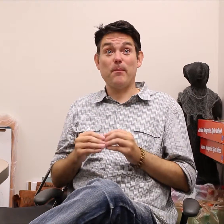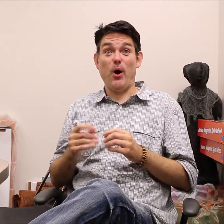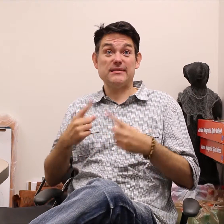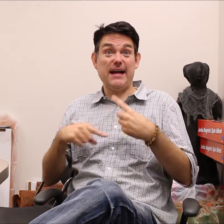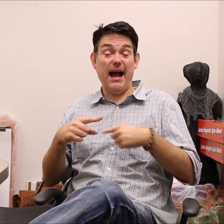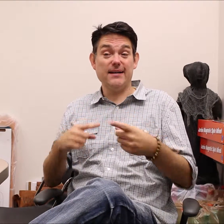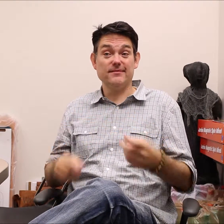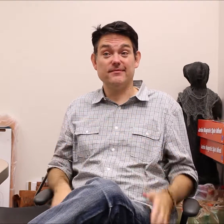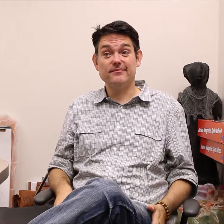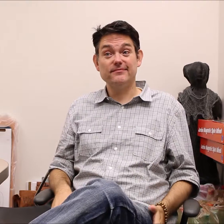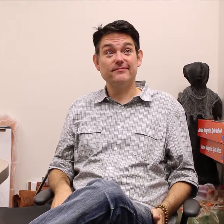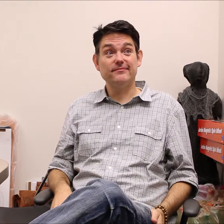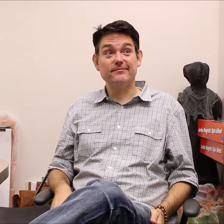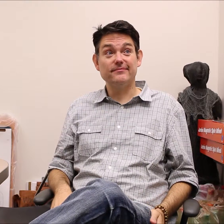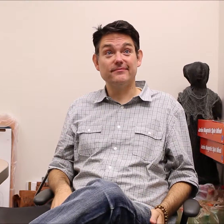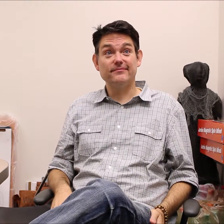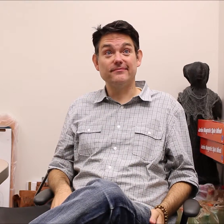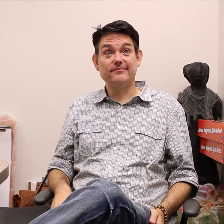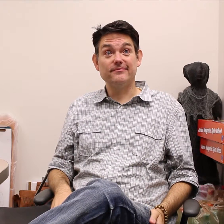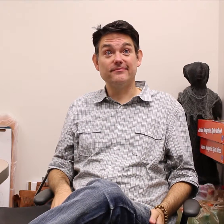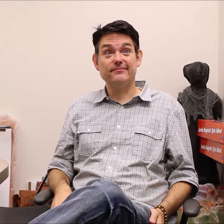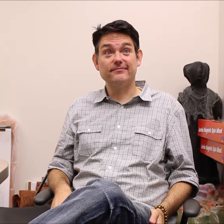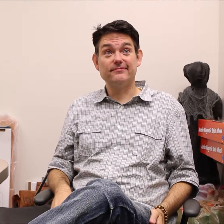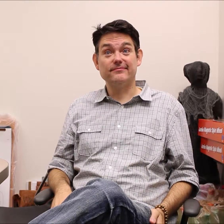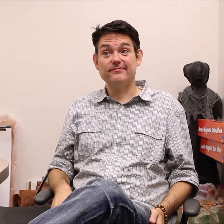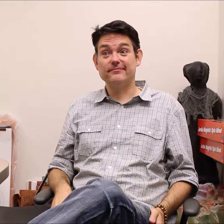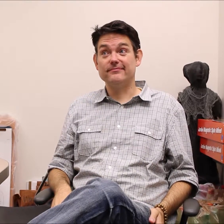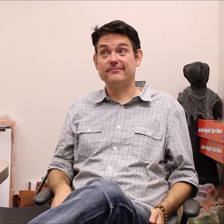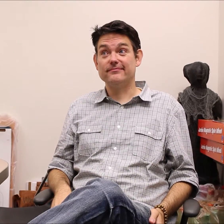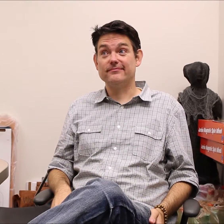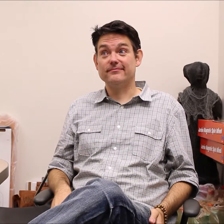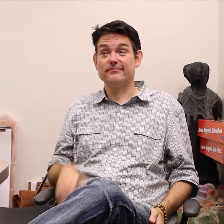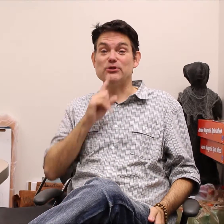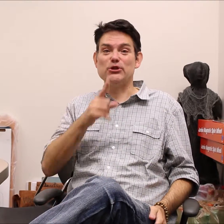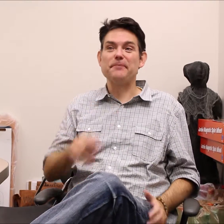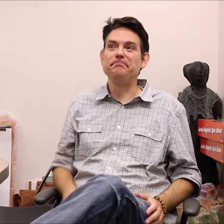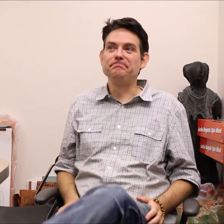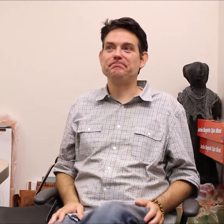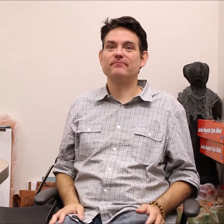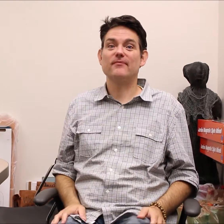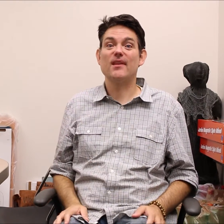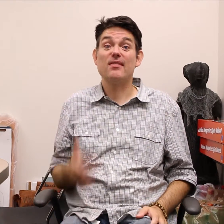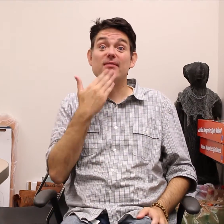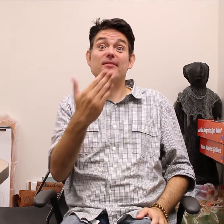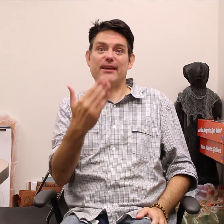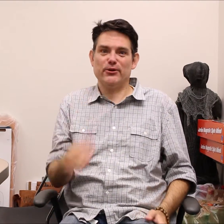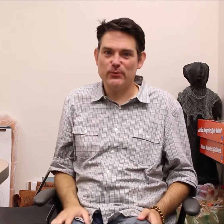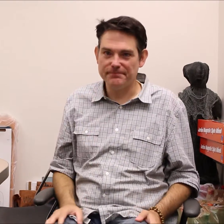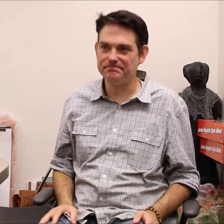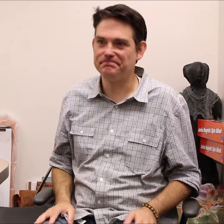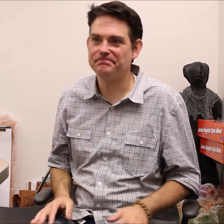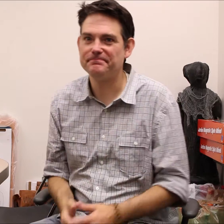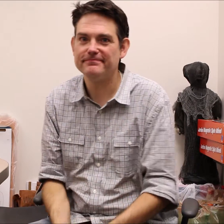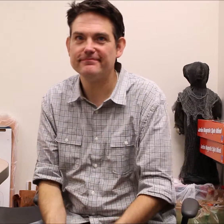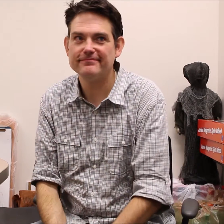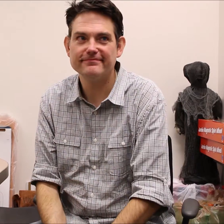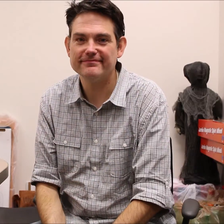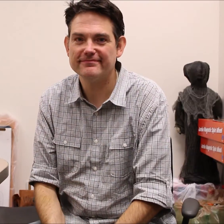One. You want more? I think that's good. Yep. Sure. Thank you. you. you. You You